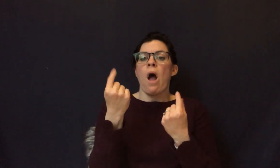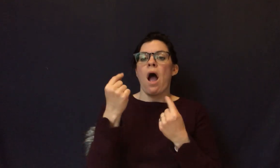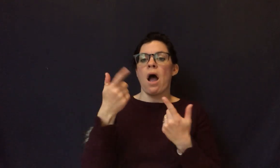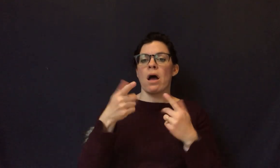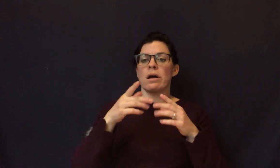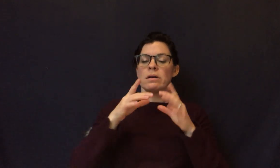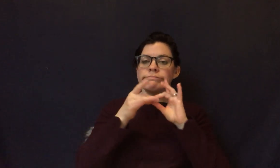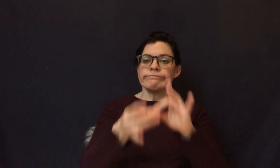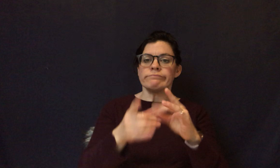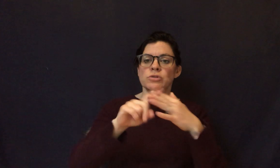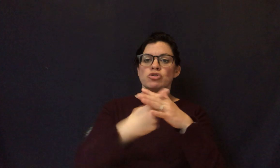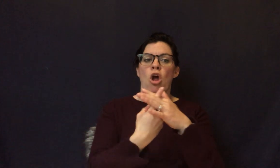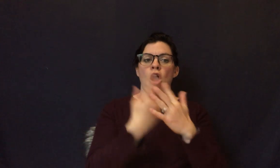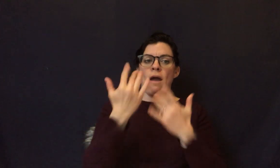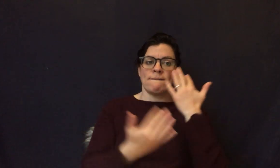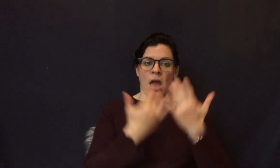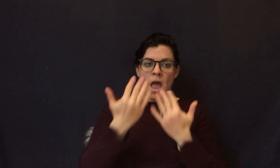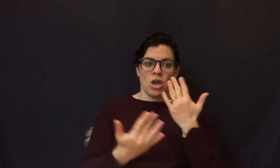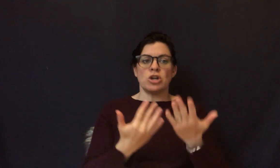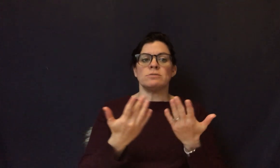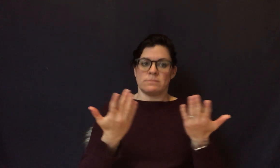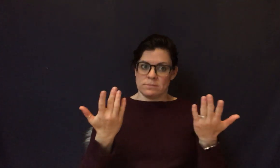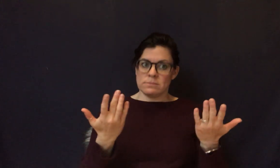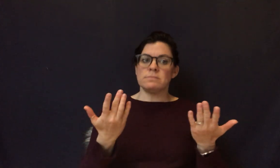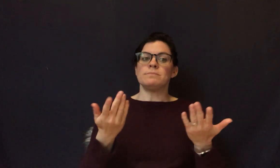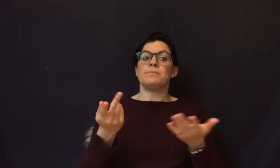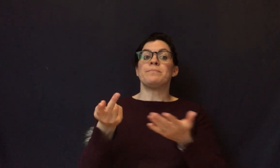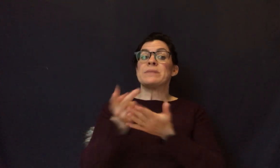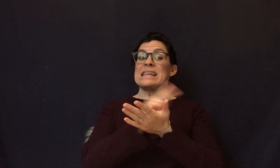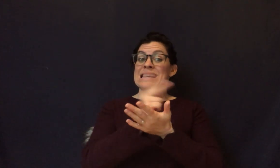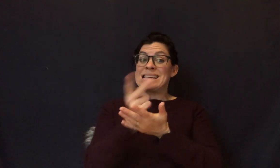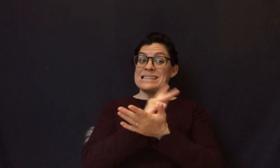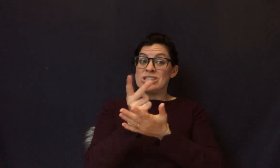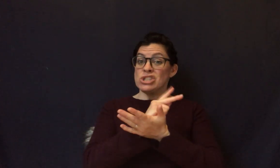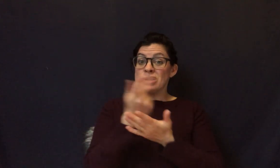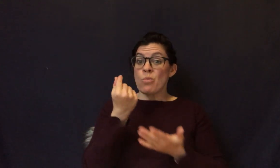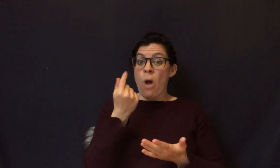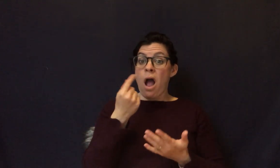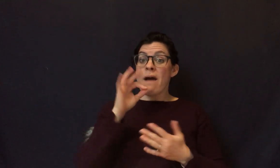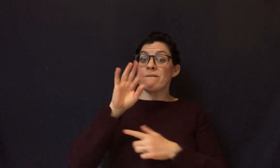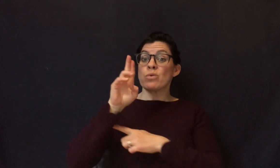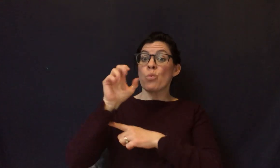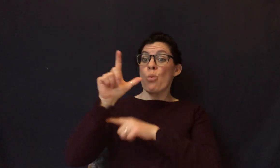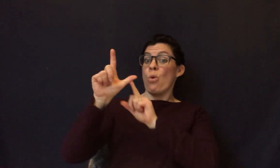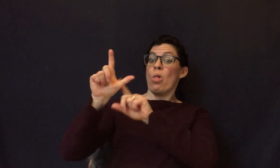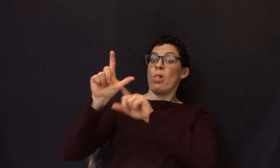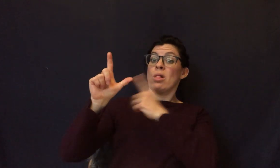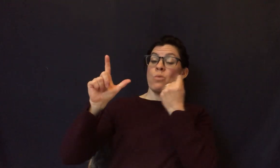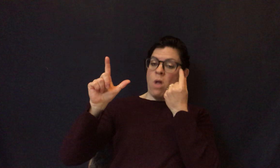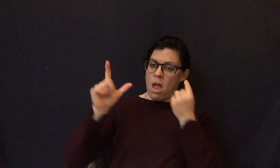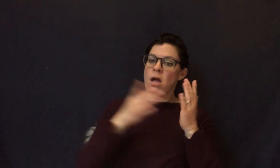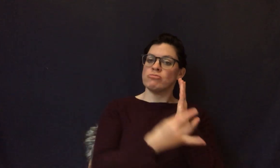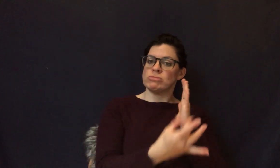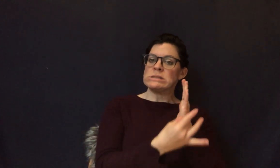fuel. And then the heat's the flame. Okay, so it heats the flame, which